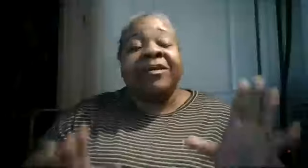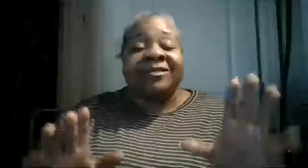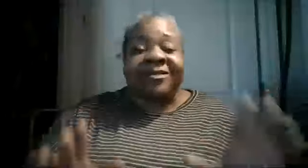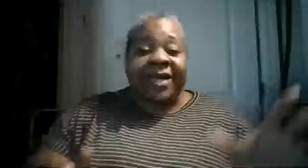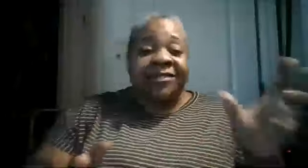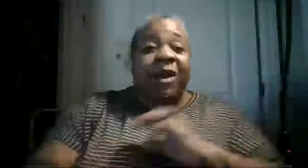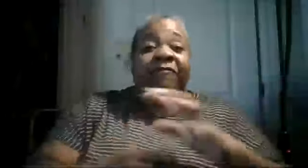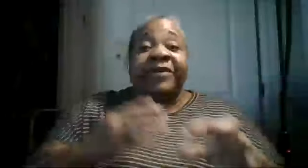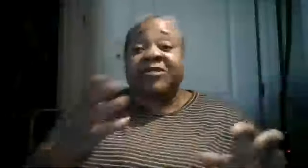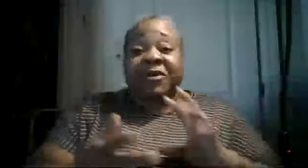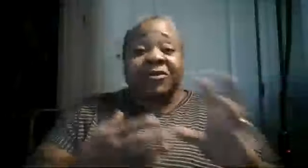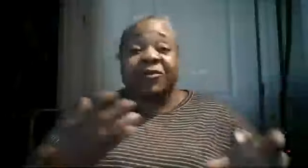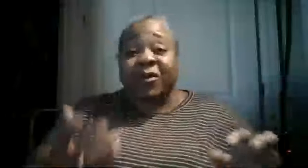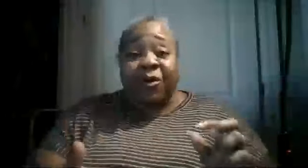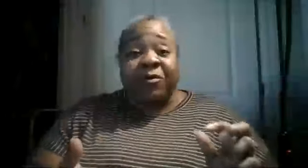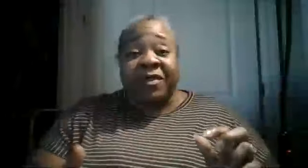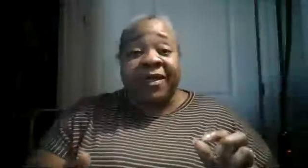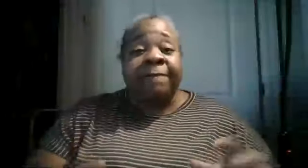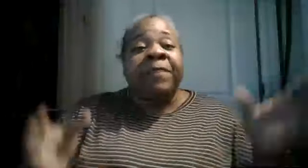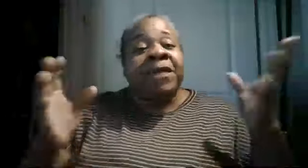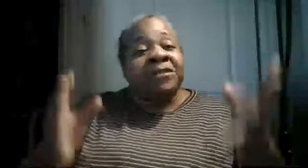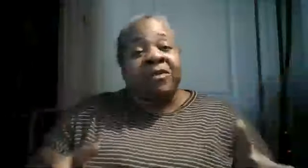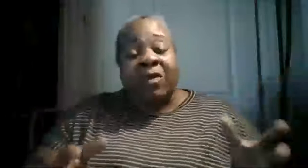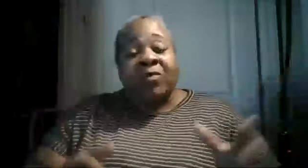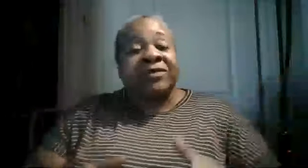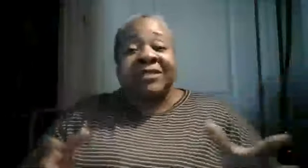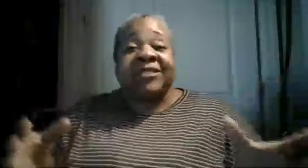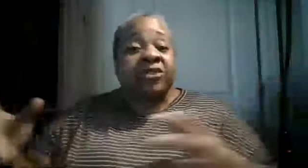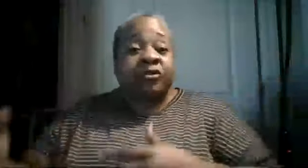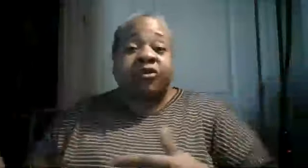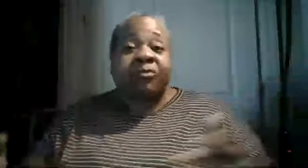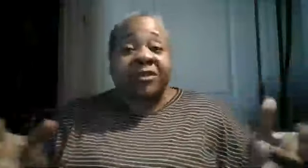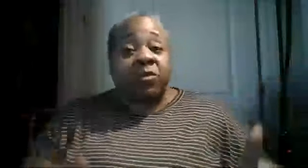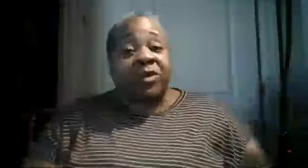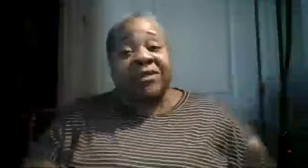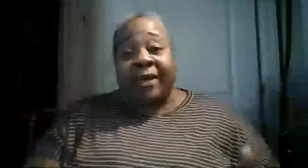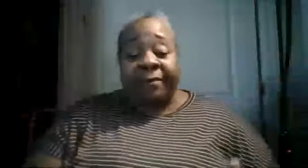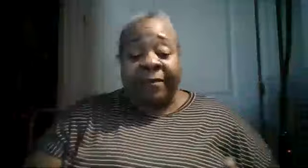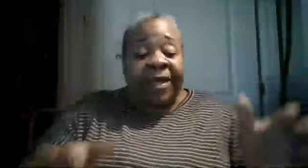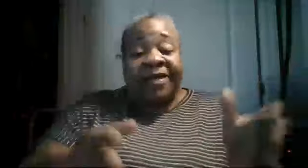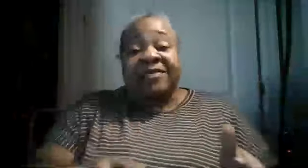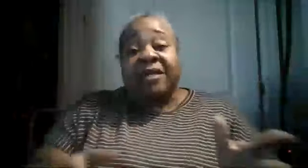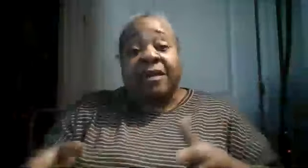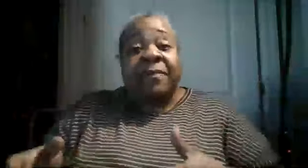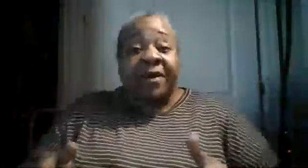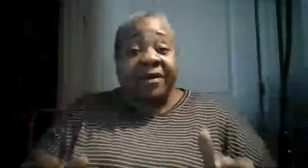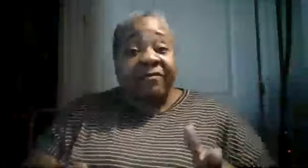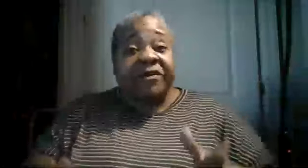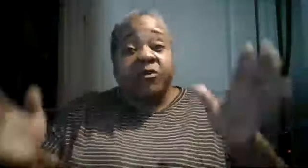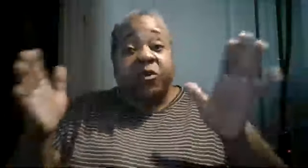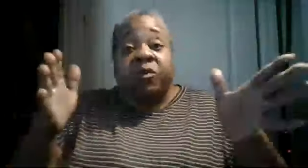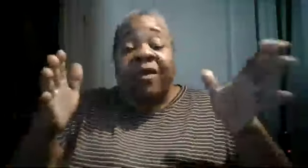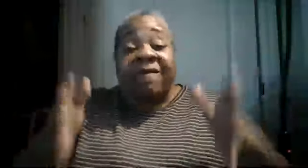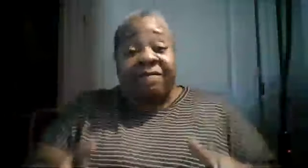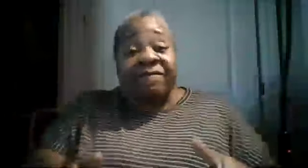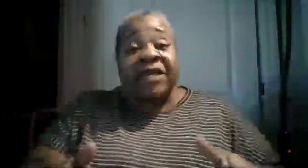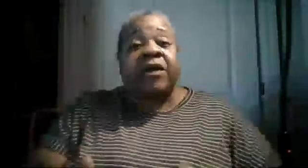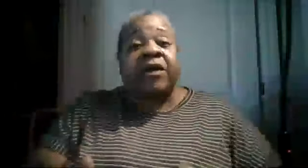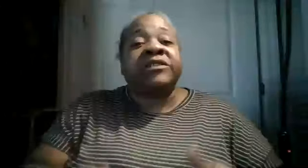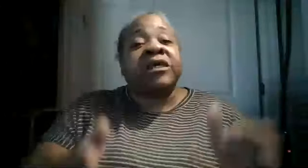So that's why I restructured the whole thing so that I wasn't teaching you too much at one time. I set it up in individual videos